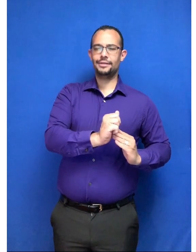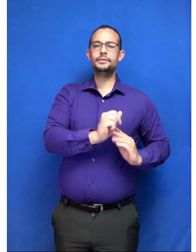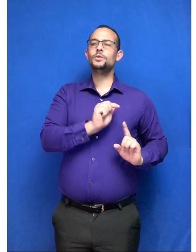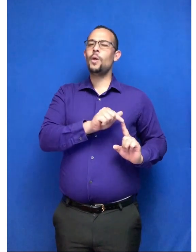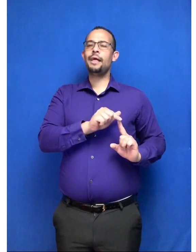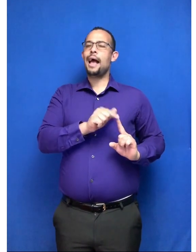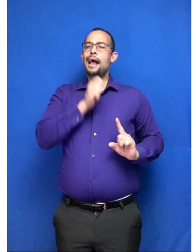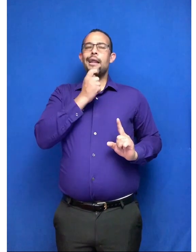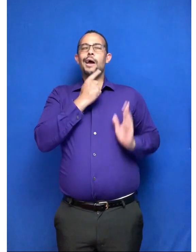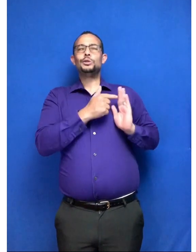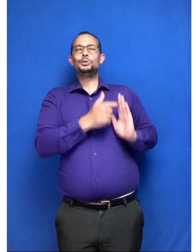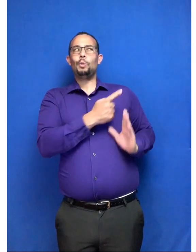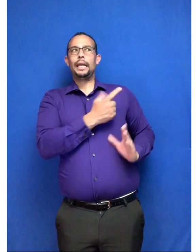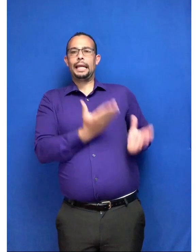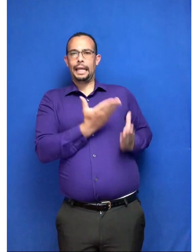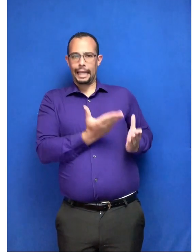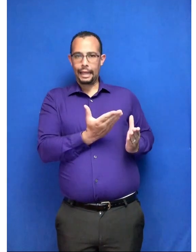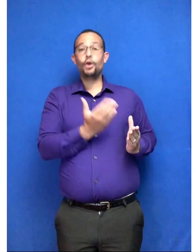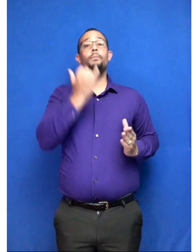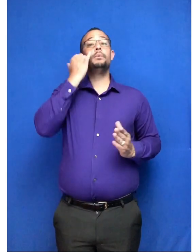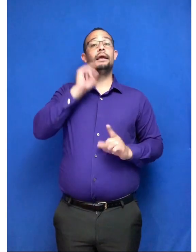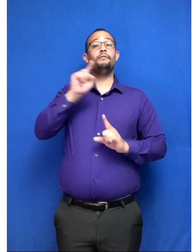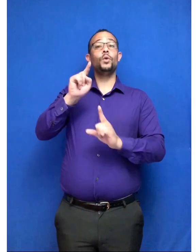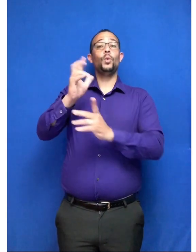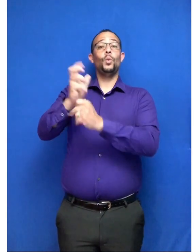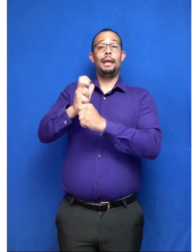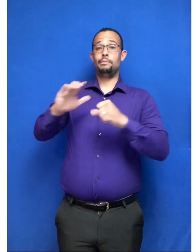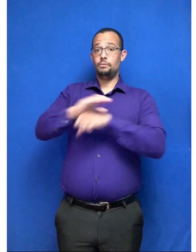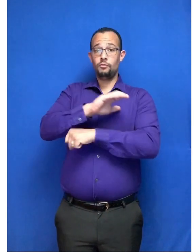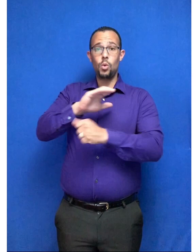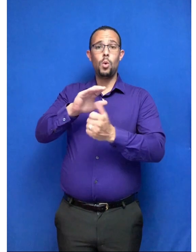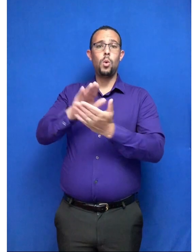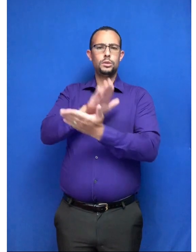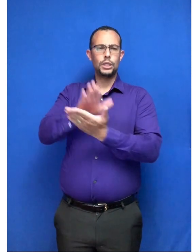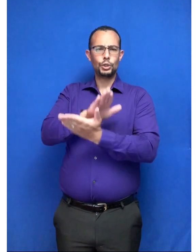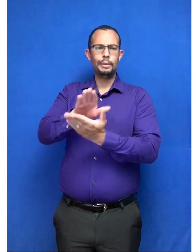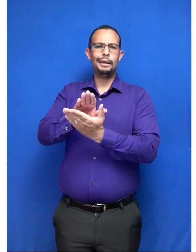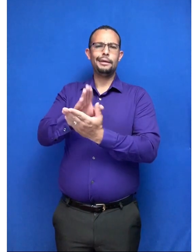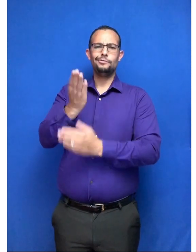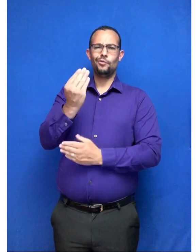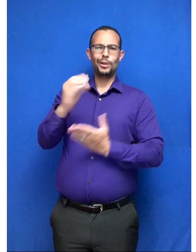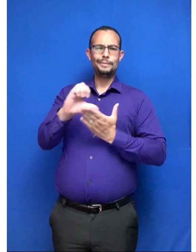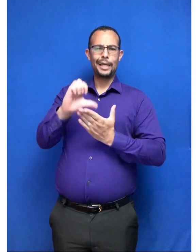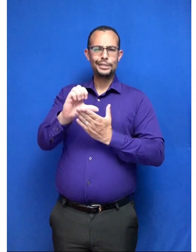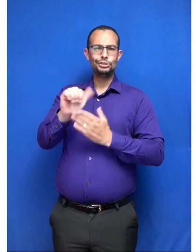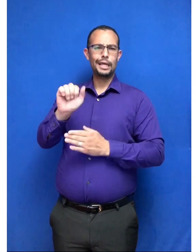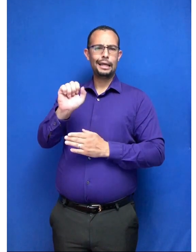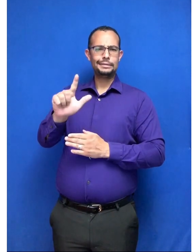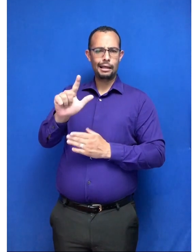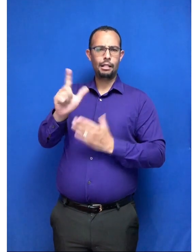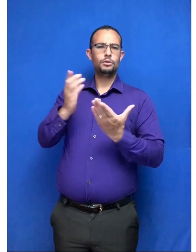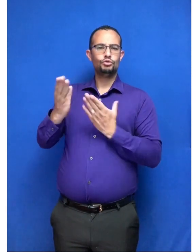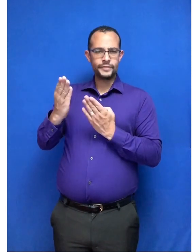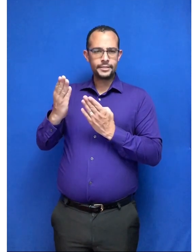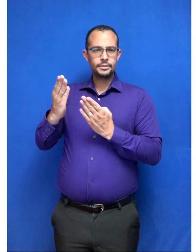That link is in the ASL Services packet. So if you download the full 14-page